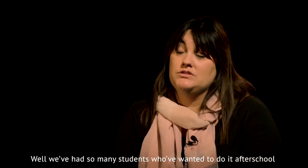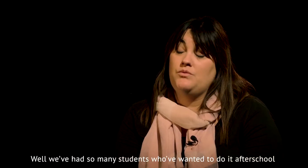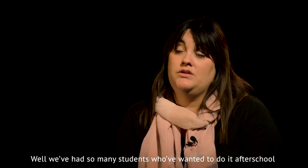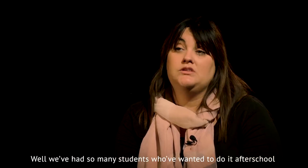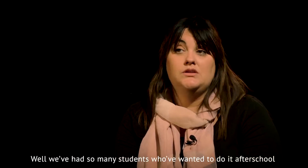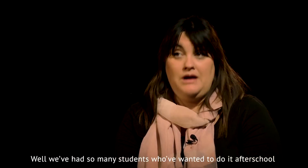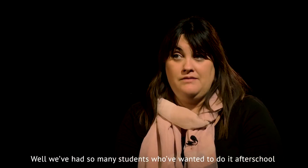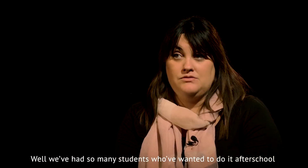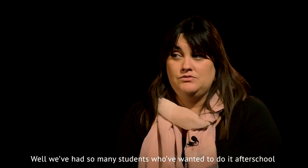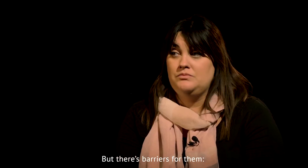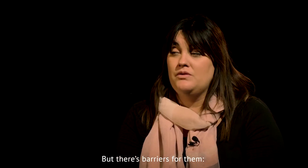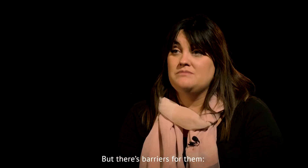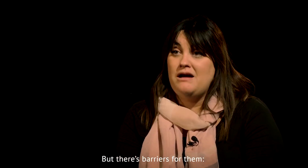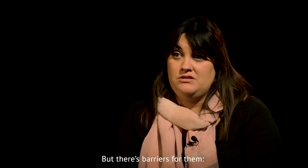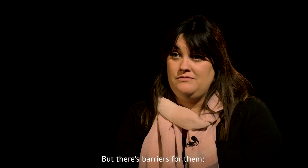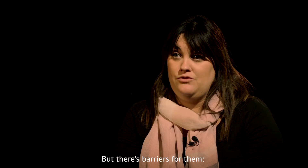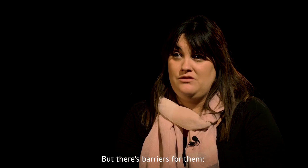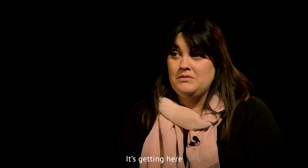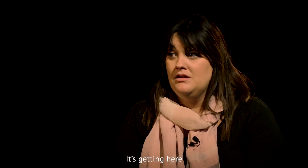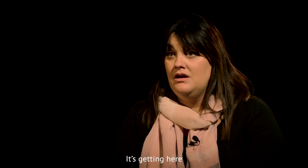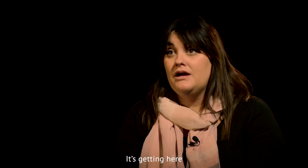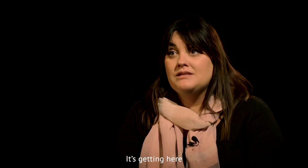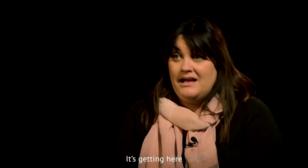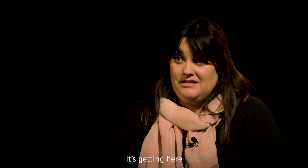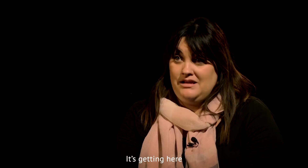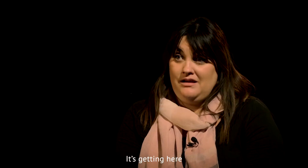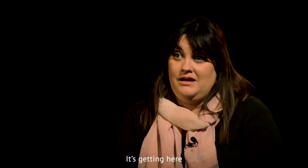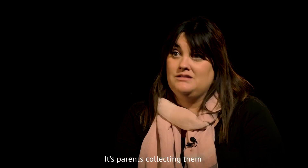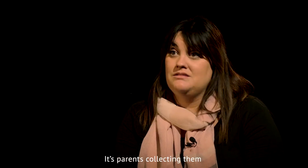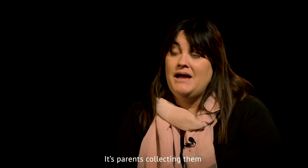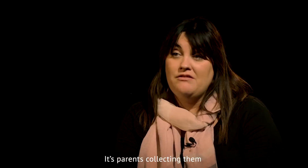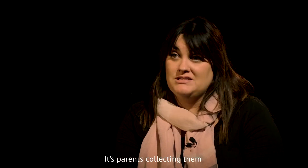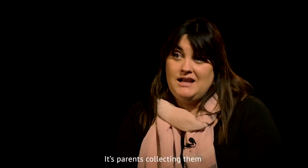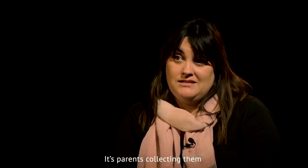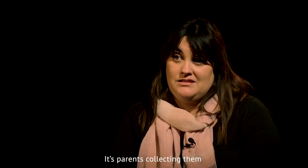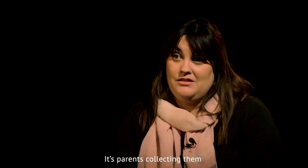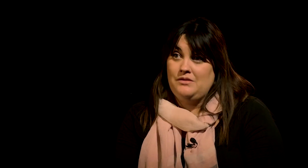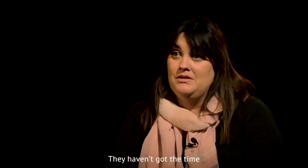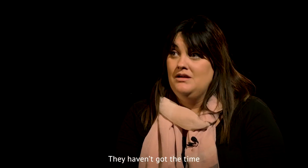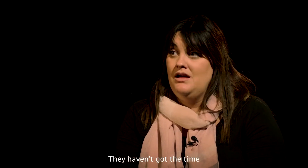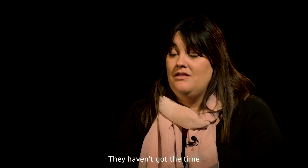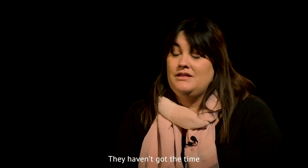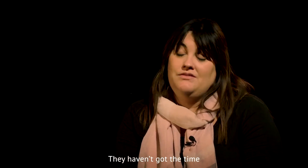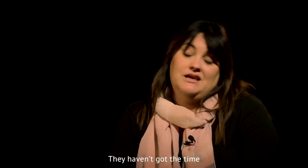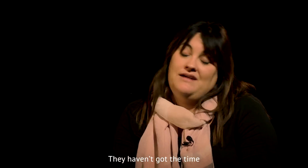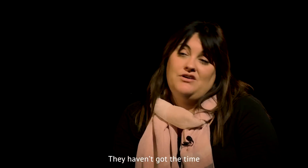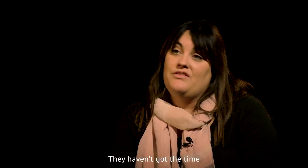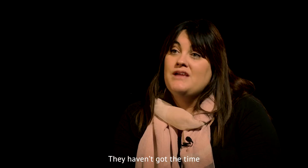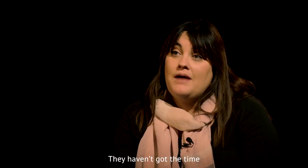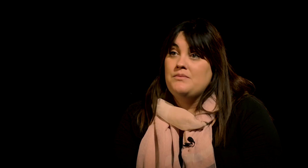that wanted to do it at school, but there's barriers for them. It's getting here, it's parents collecting them. They haven't got the time, they've